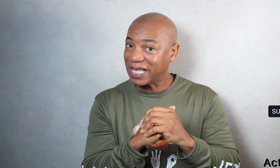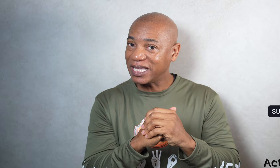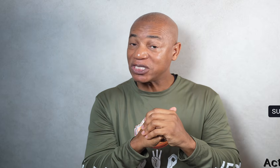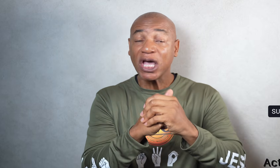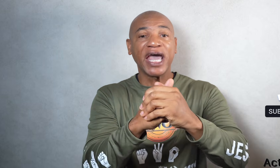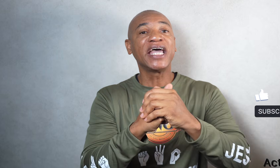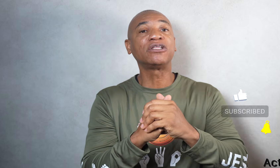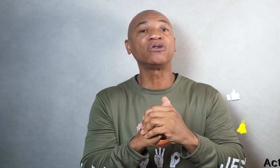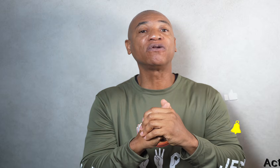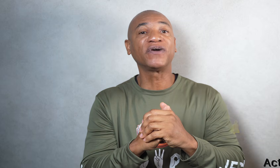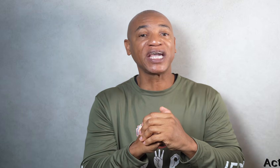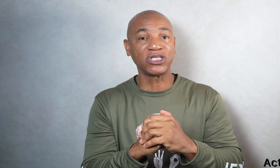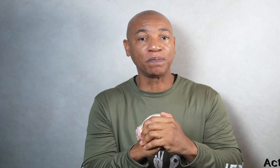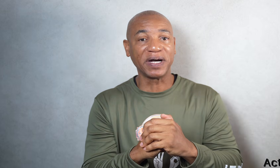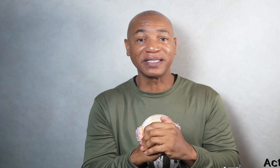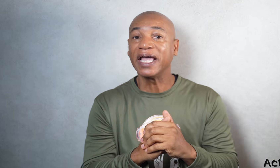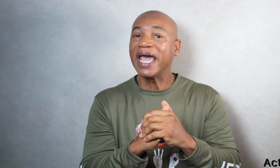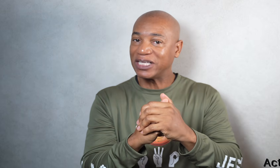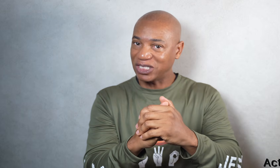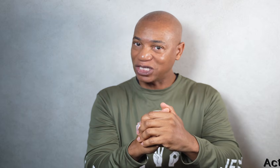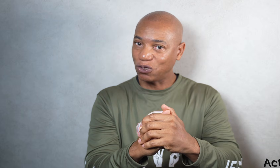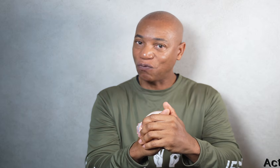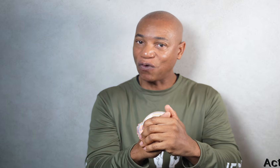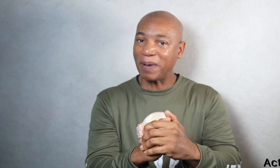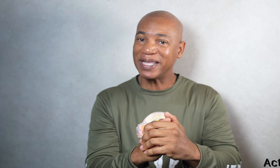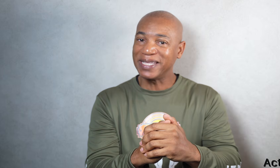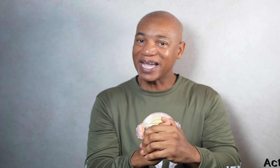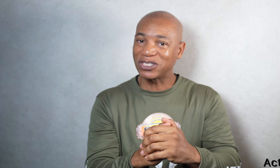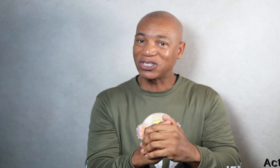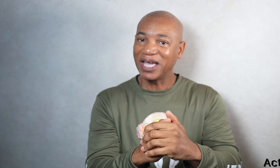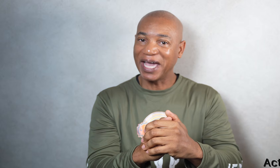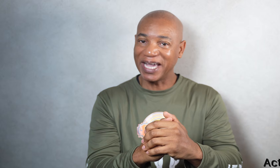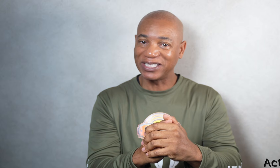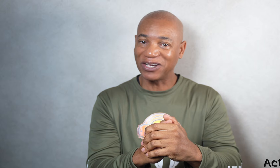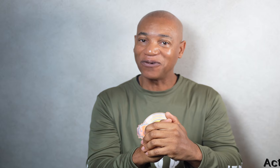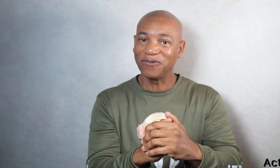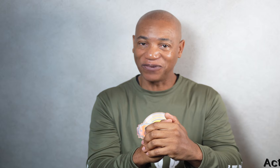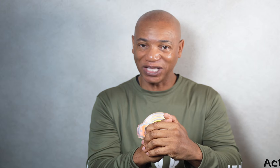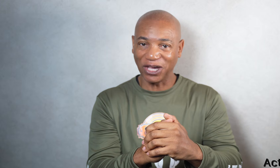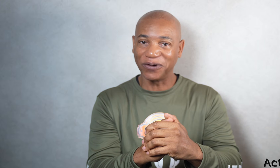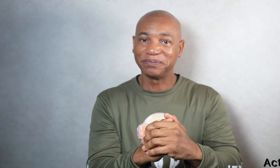least, hit the notification button and stay tuned for my next ASL video.